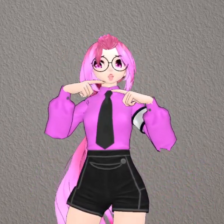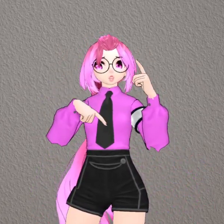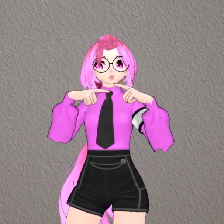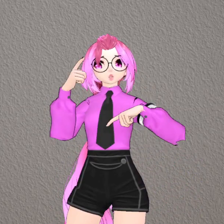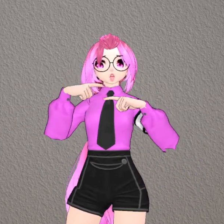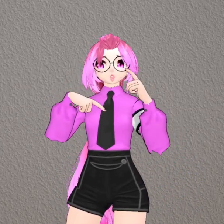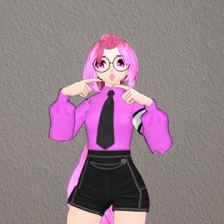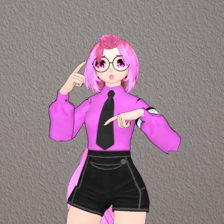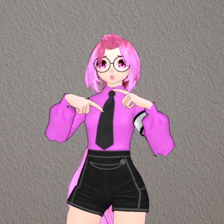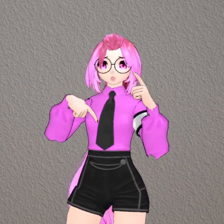perhaps,